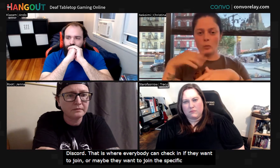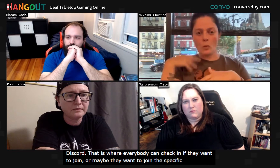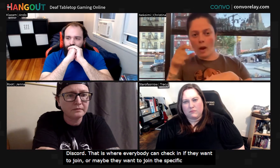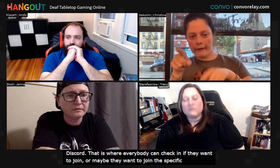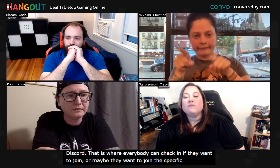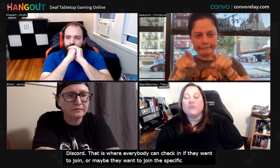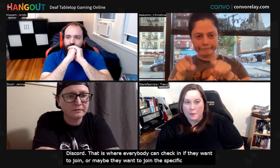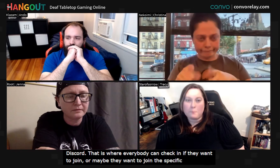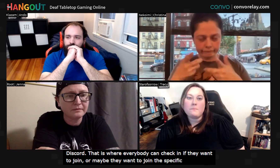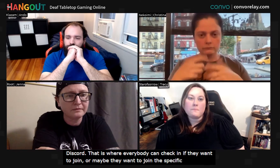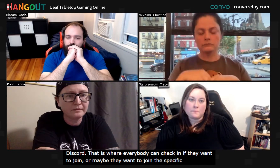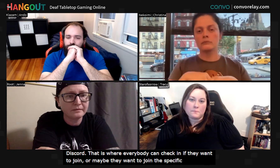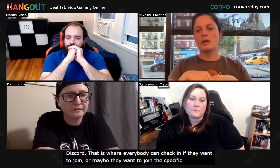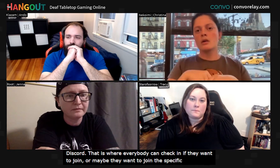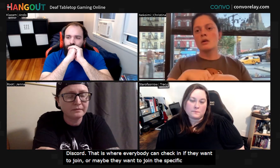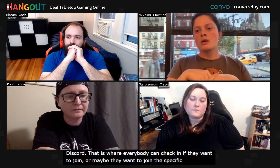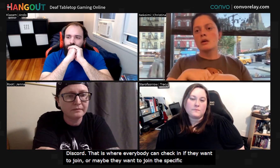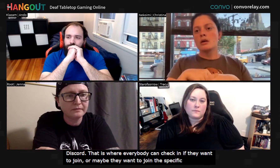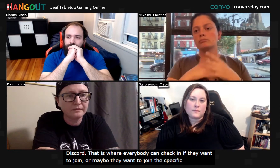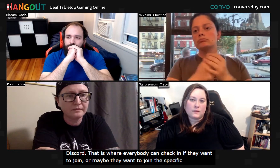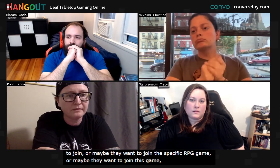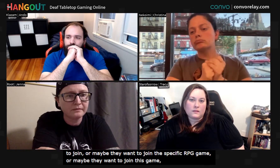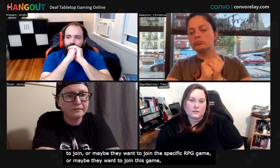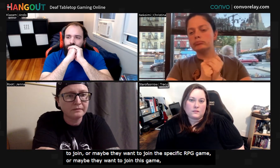where we all gather.